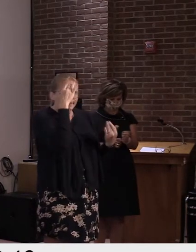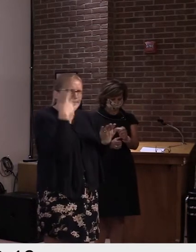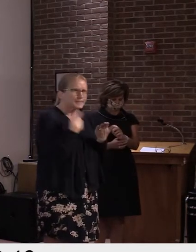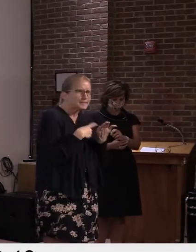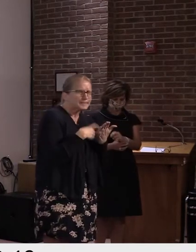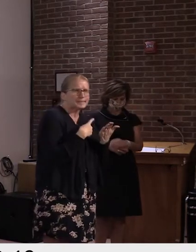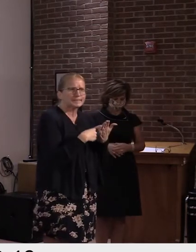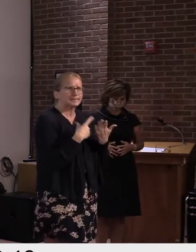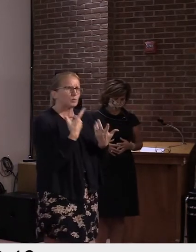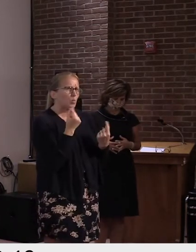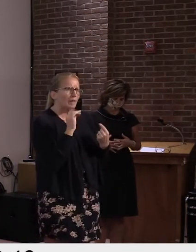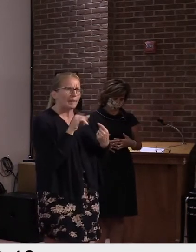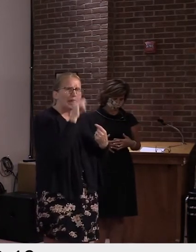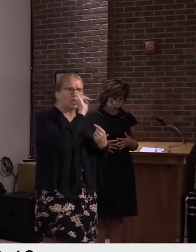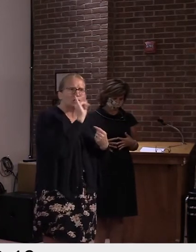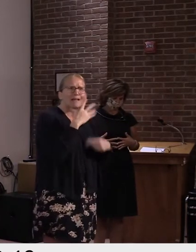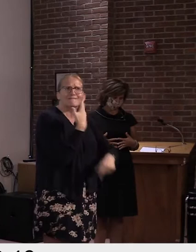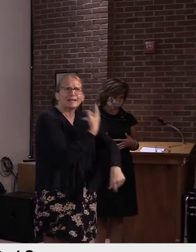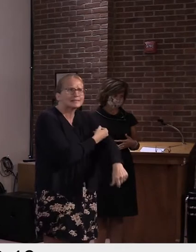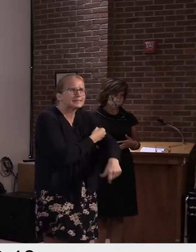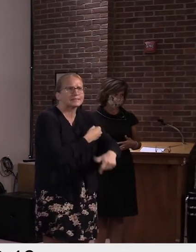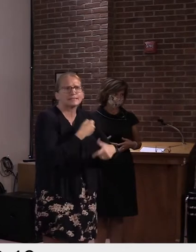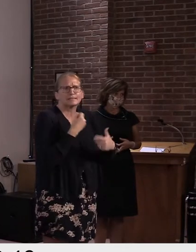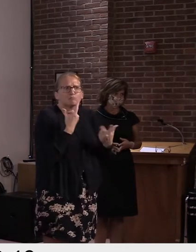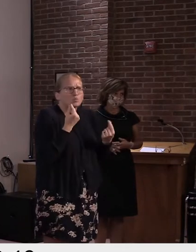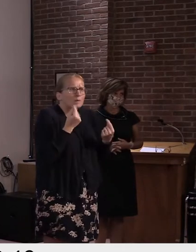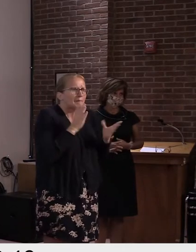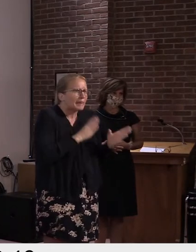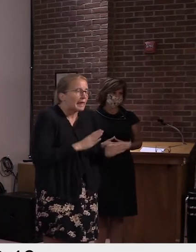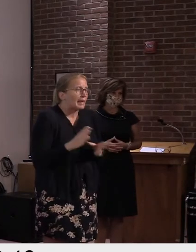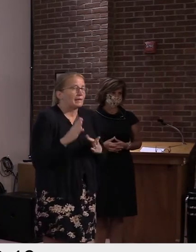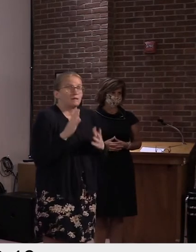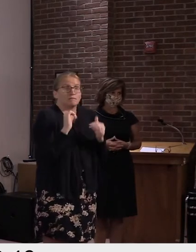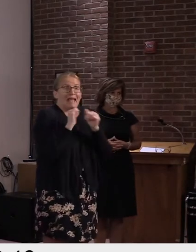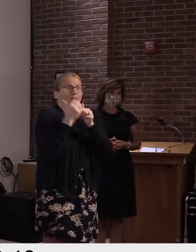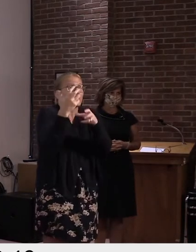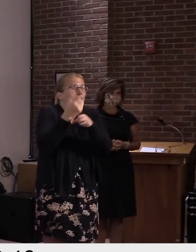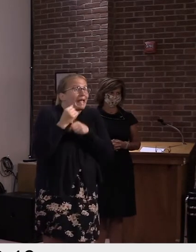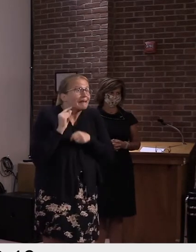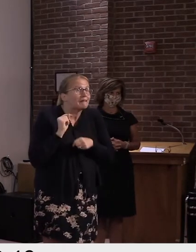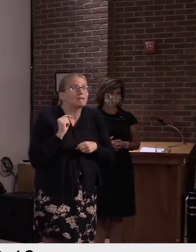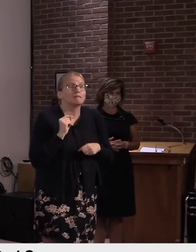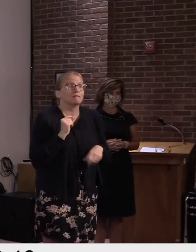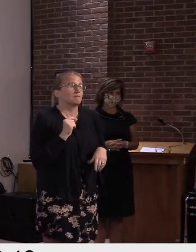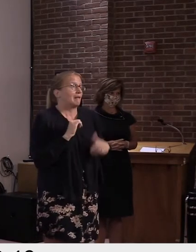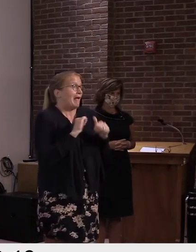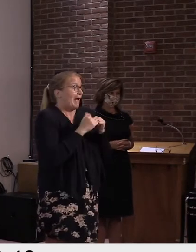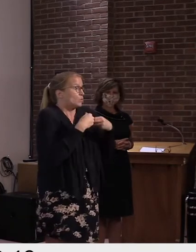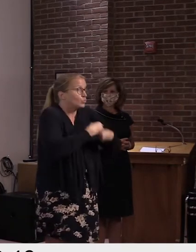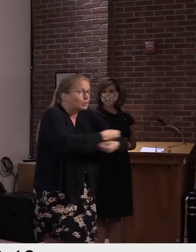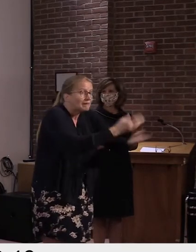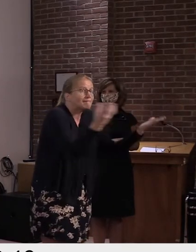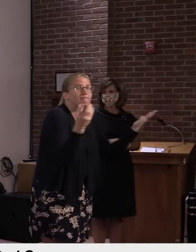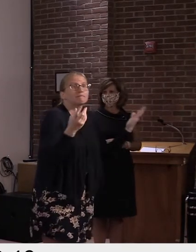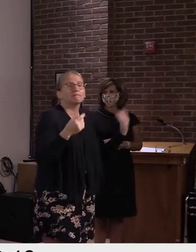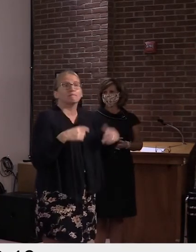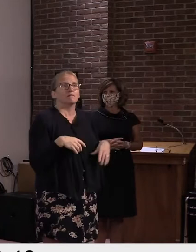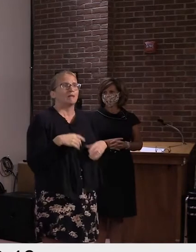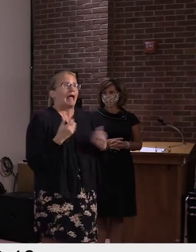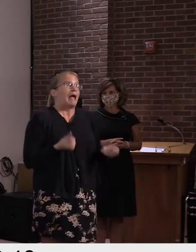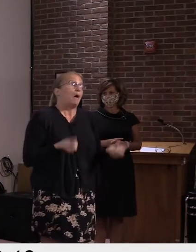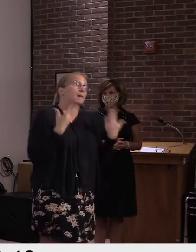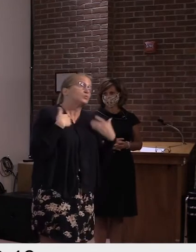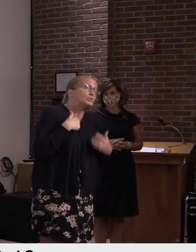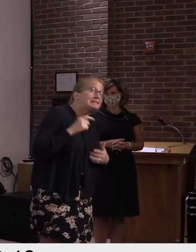of vaccines, so not just how to acquire them and making sure we acquire sufficient